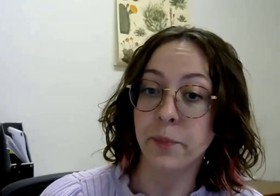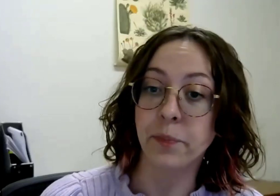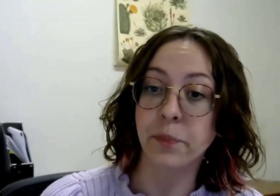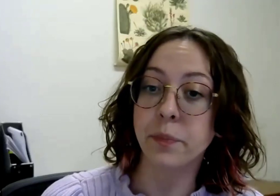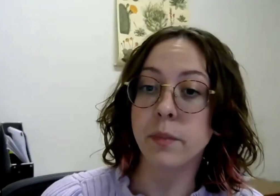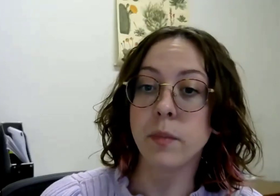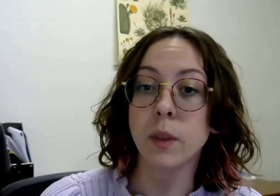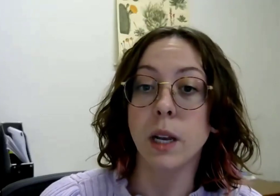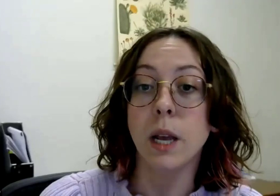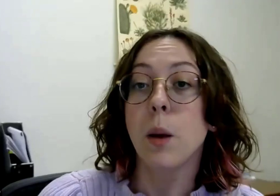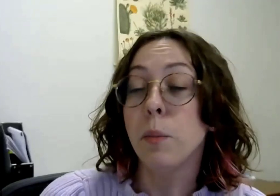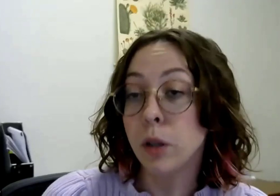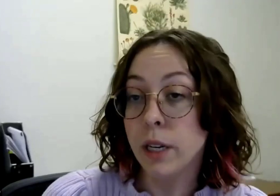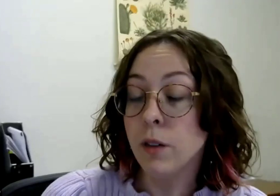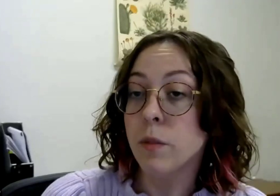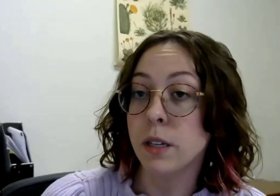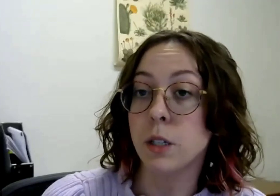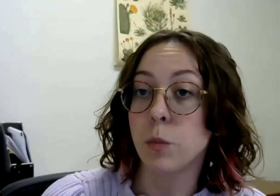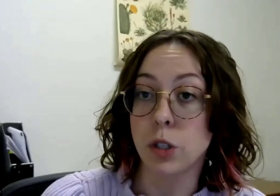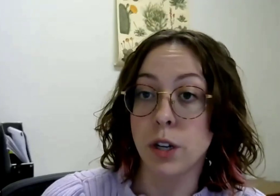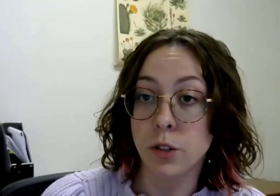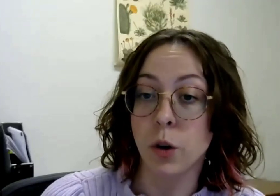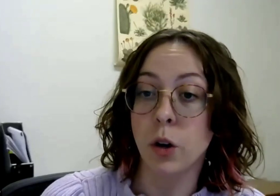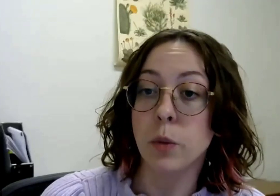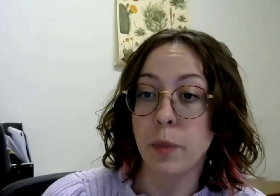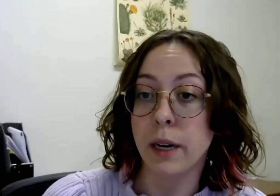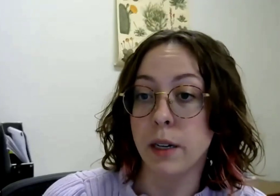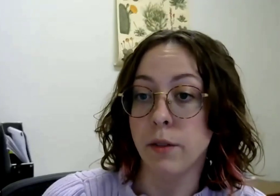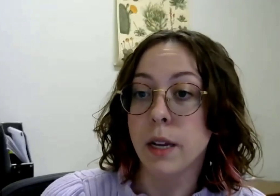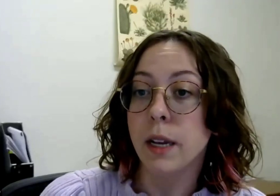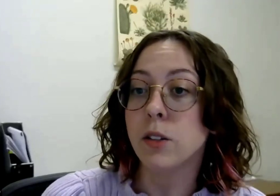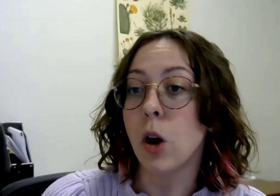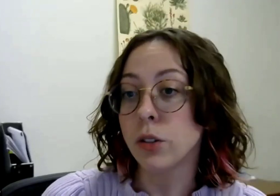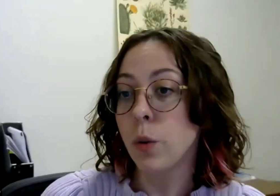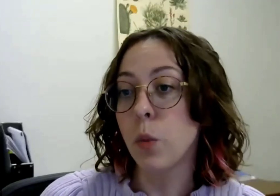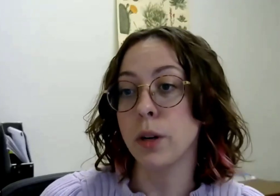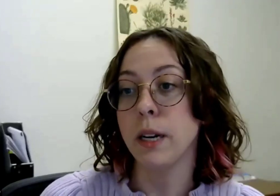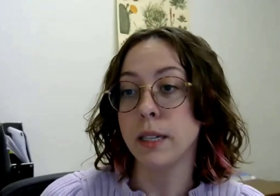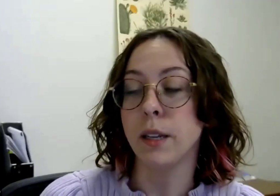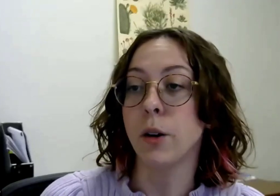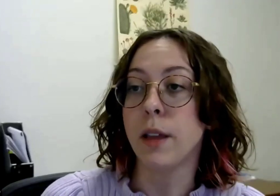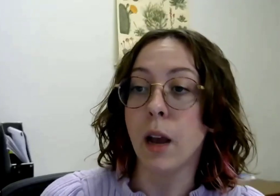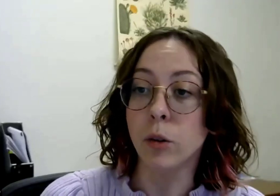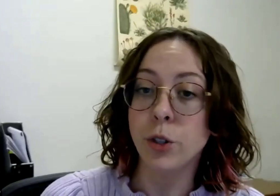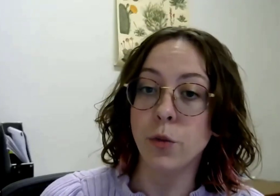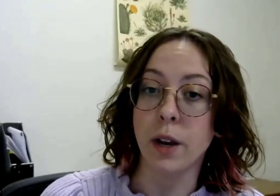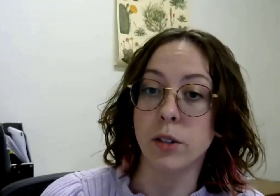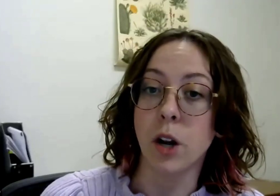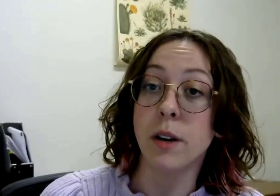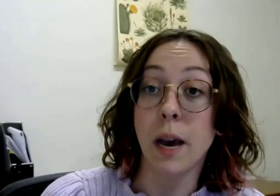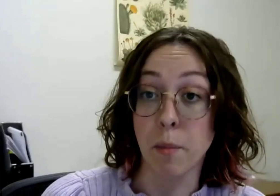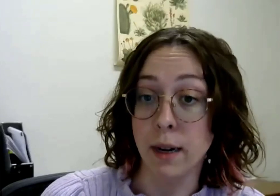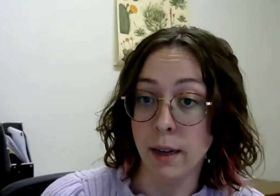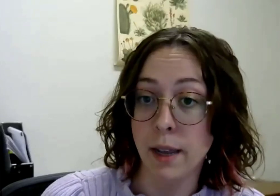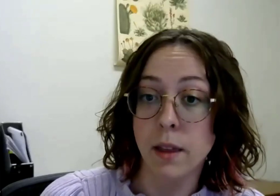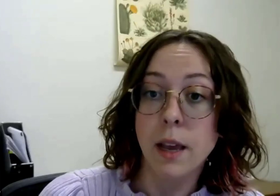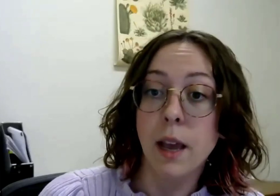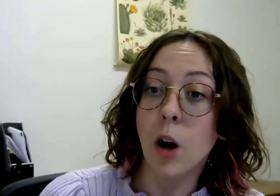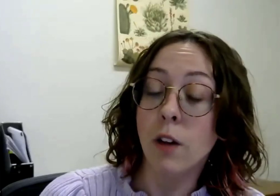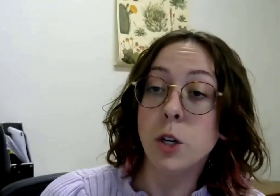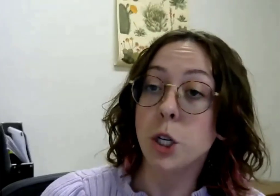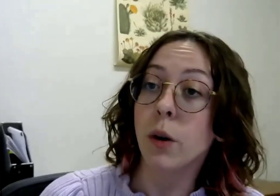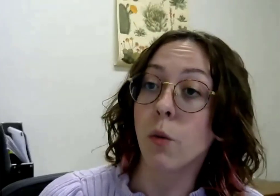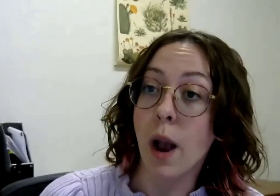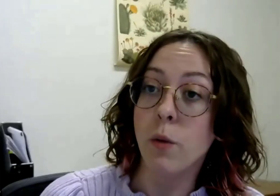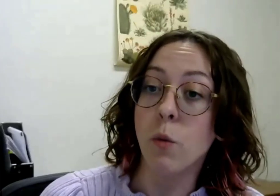writing. Building from this historical perspective, it is also important to consider that L2 writers are not a monolith